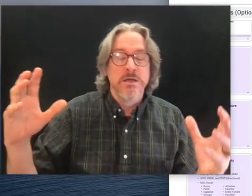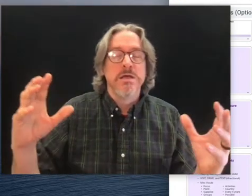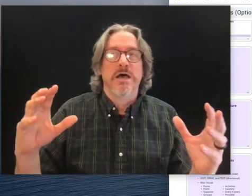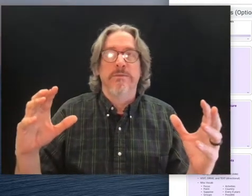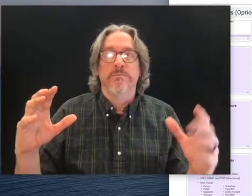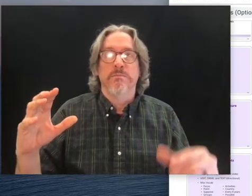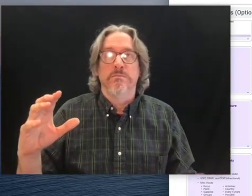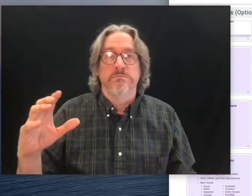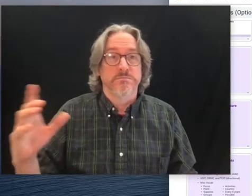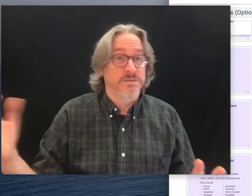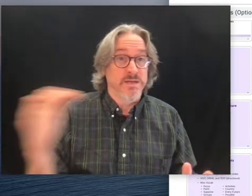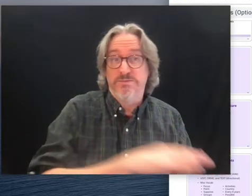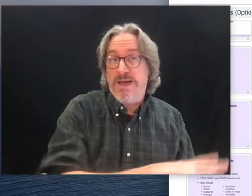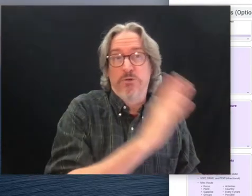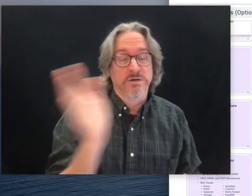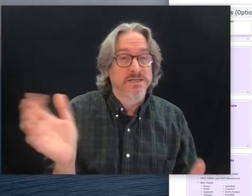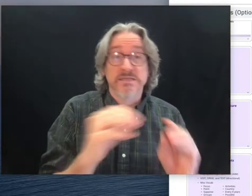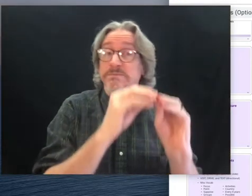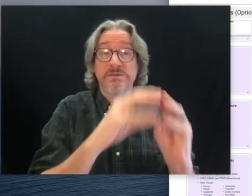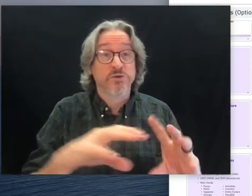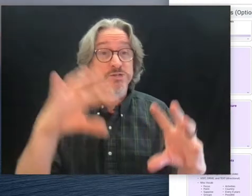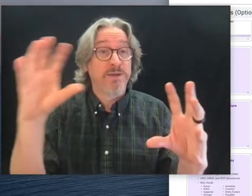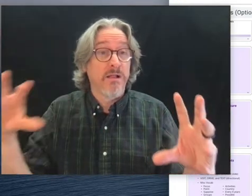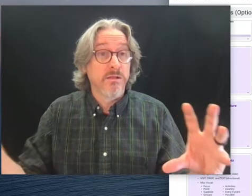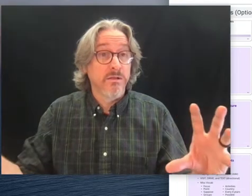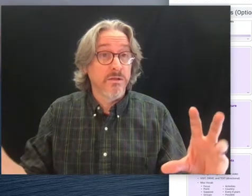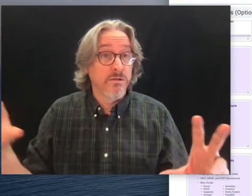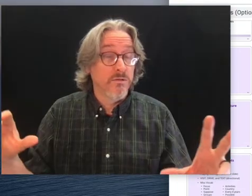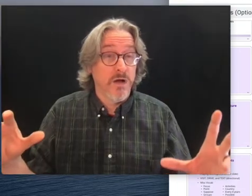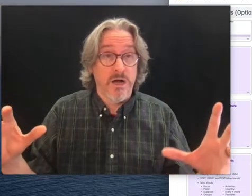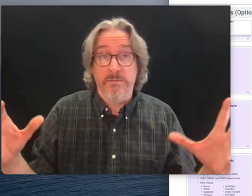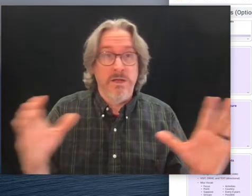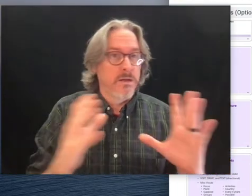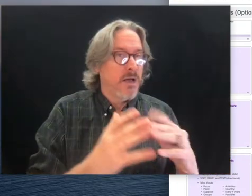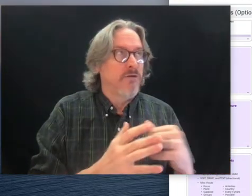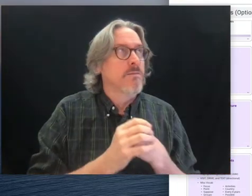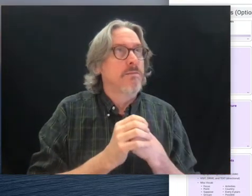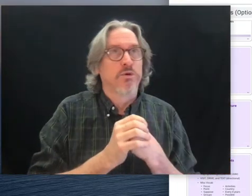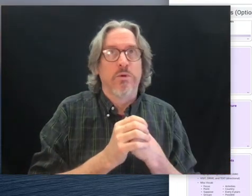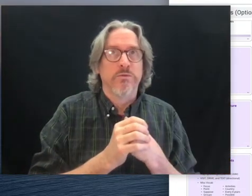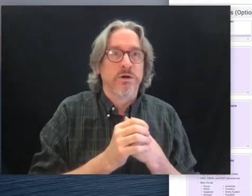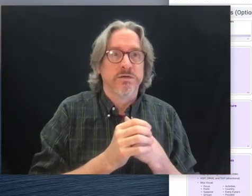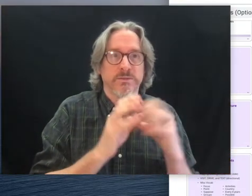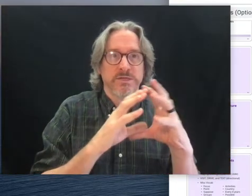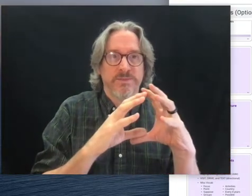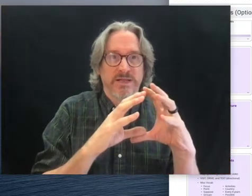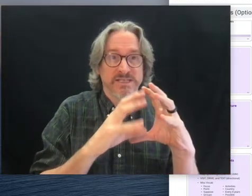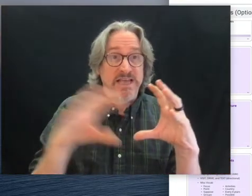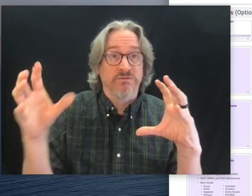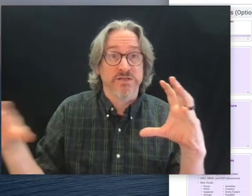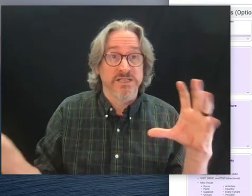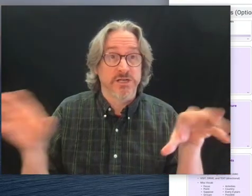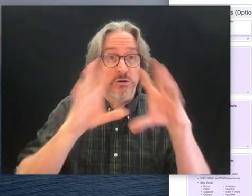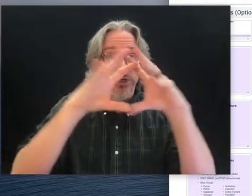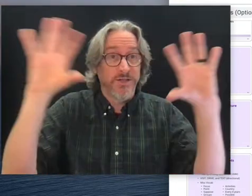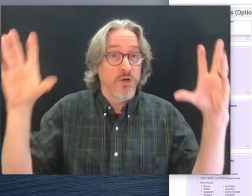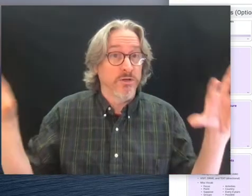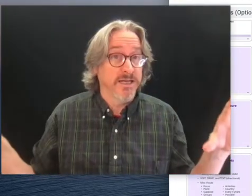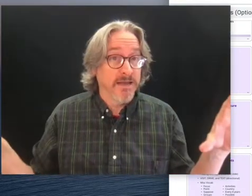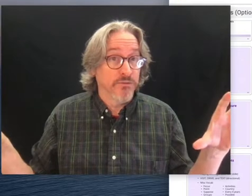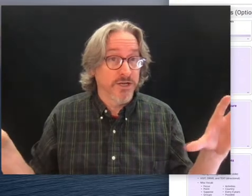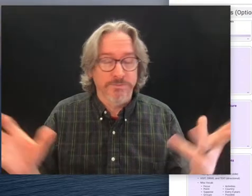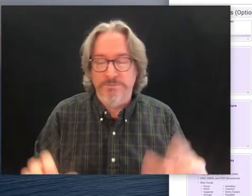10, sometimes backwards. Sometimes they'll spell. I remember one where someone spelled out San Francisco, showing